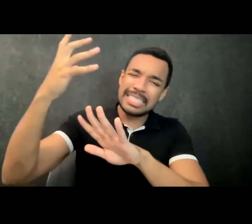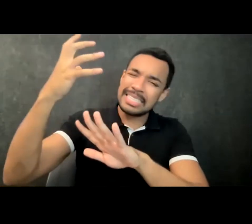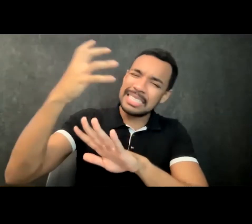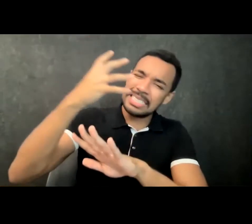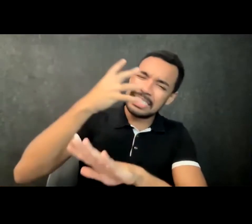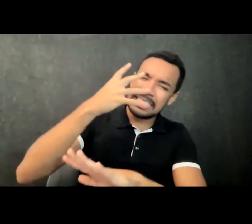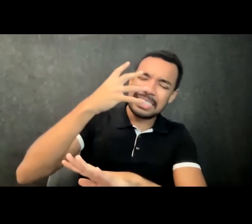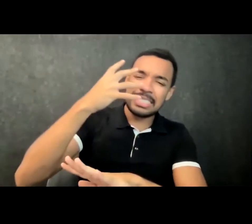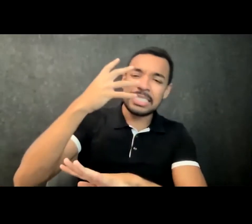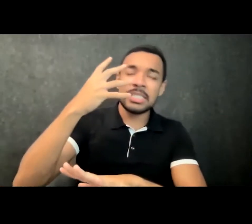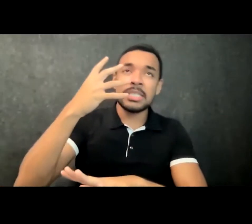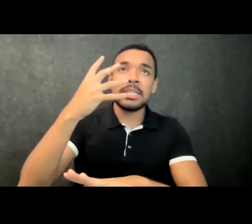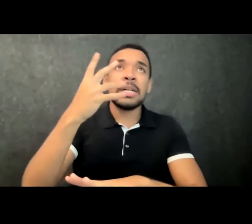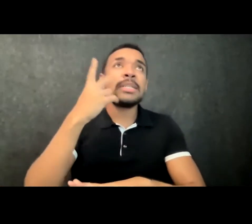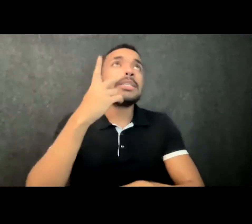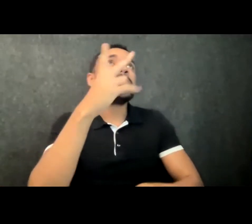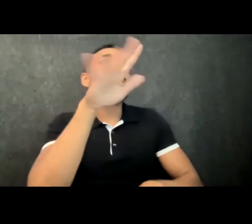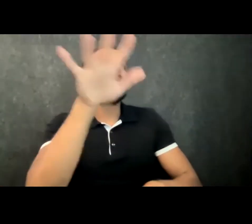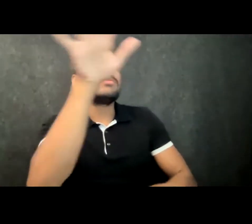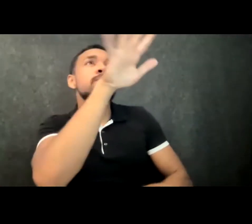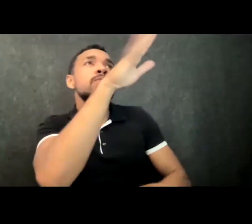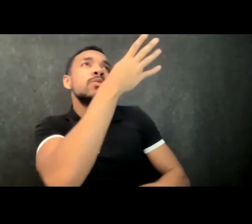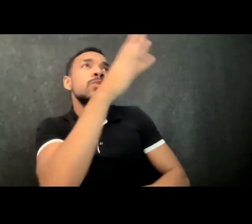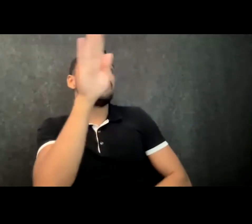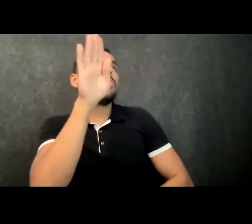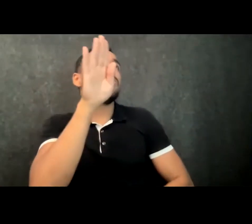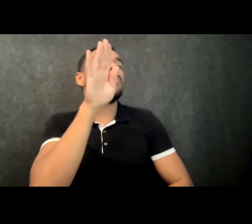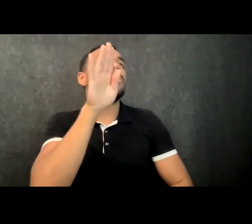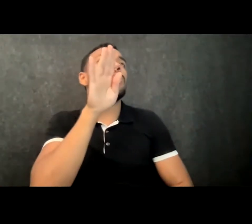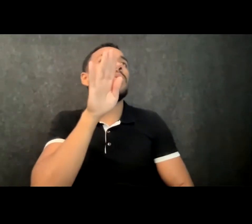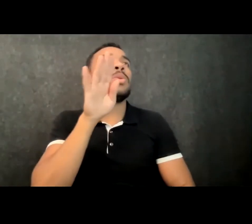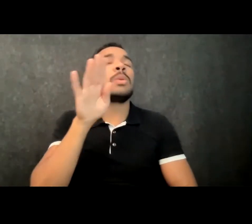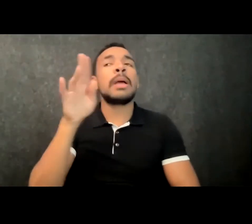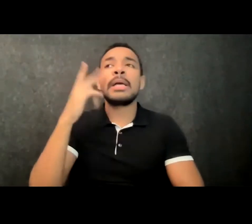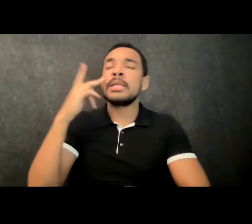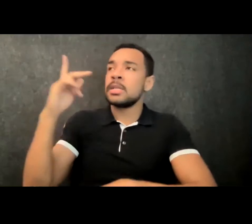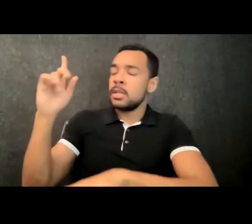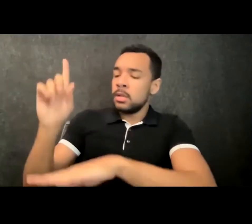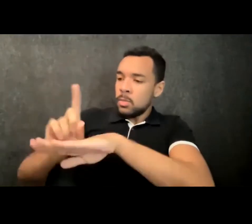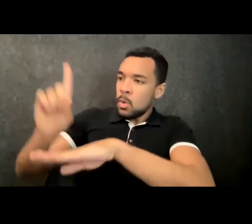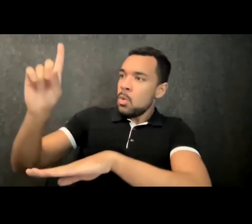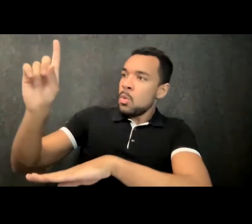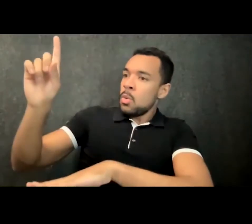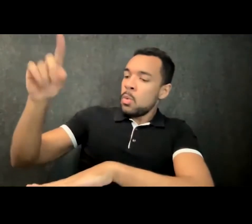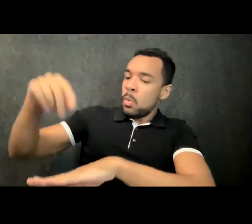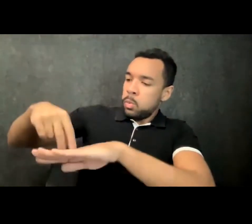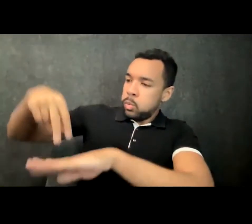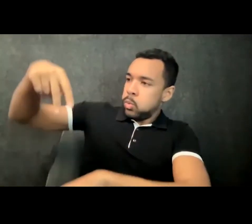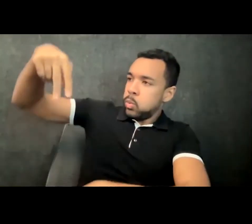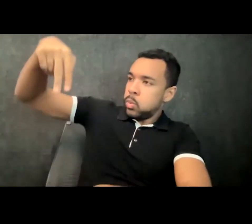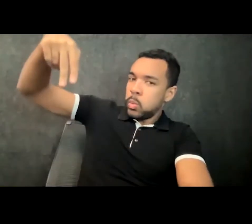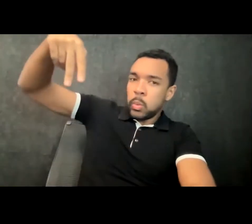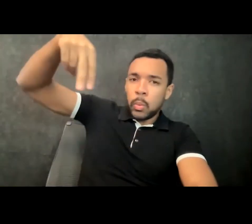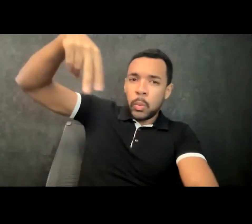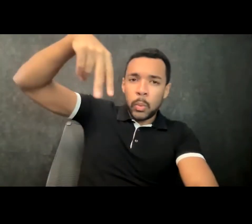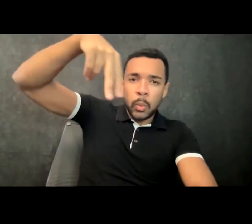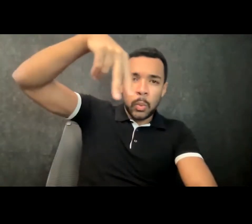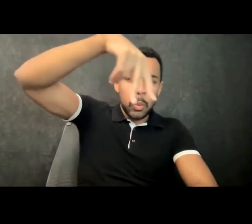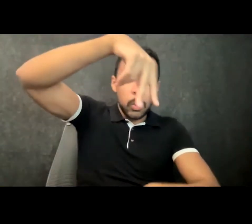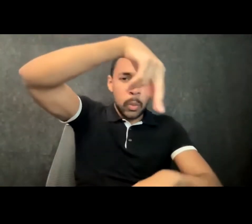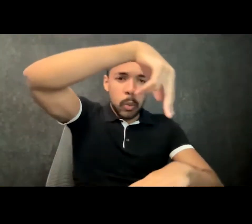crawl inside of and hold. You float over desert sands, naked as the day you were born,